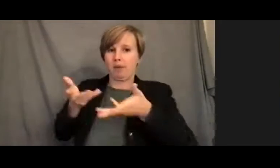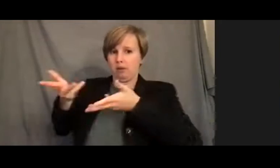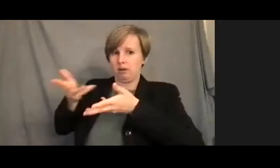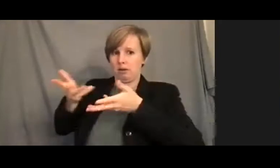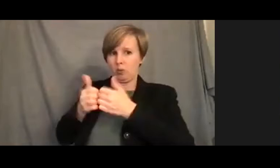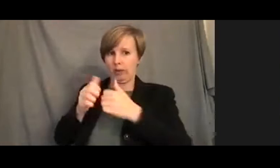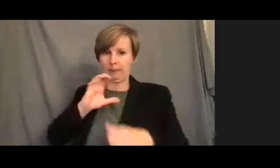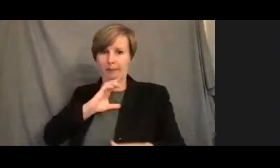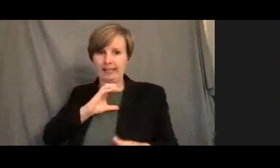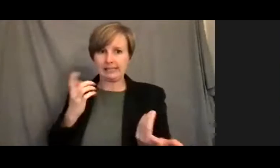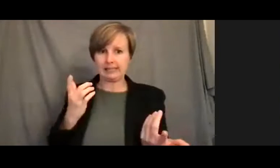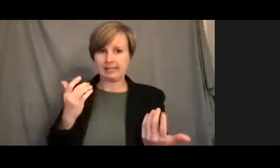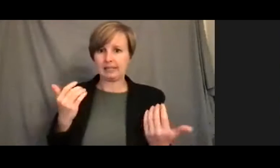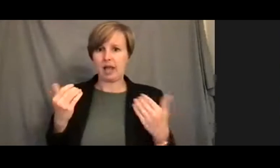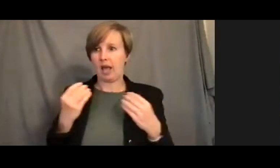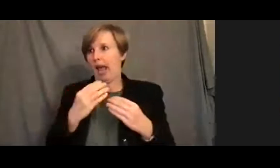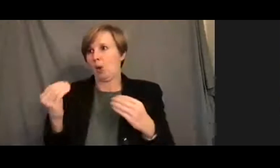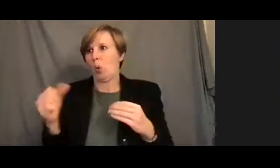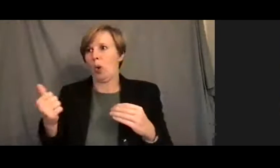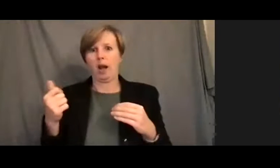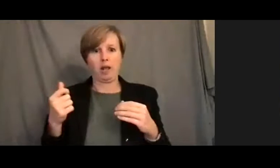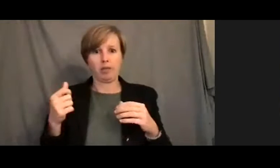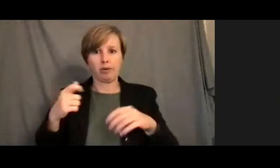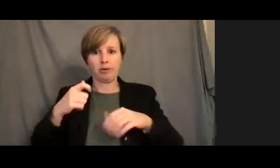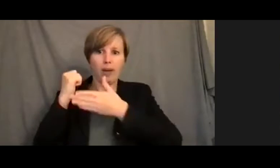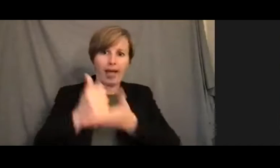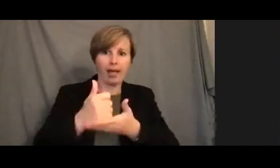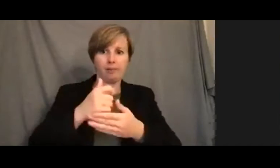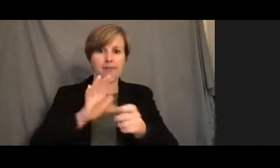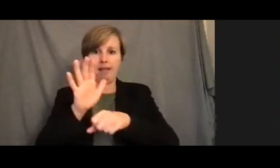no one else who has time to get there? So Delegate Kriezek, over to you first.